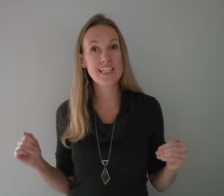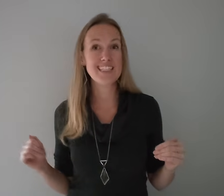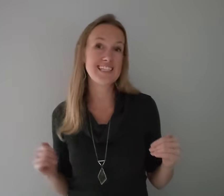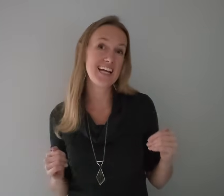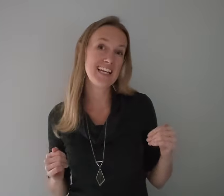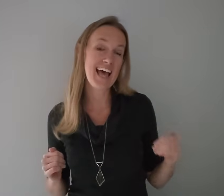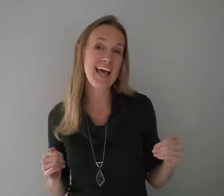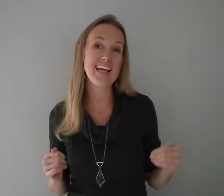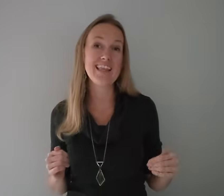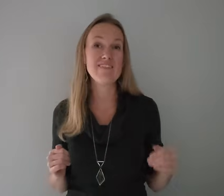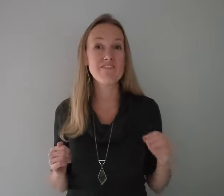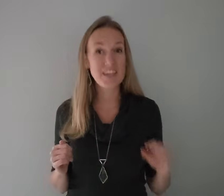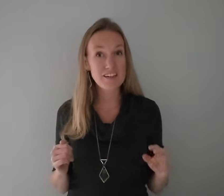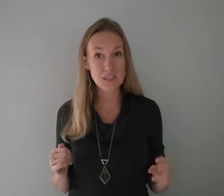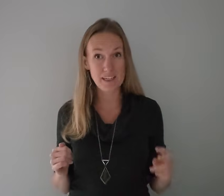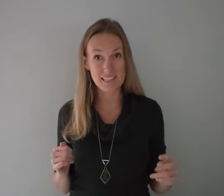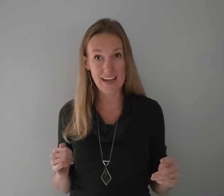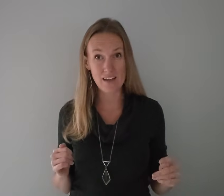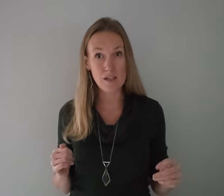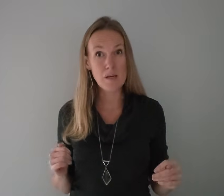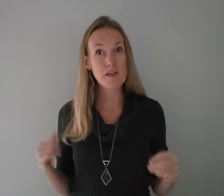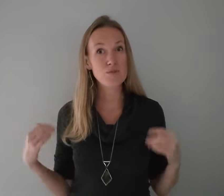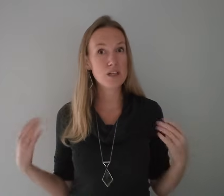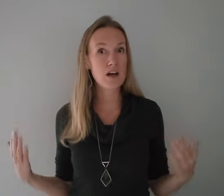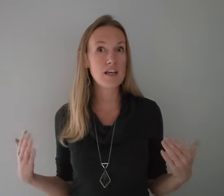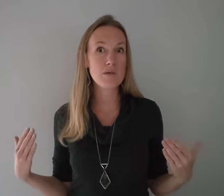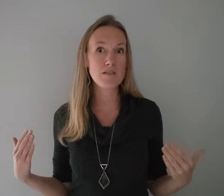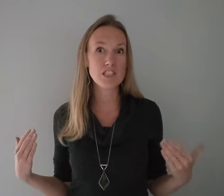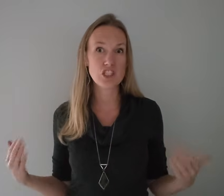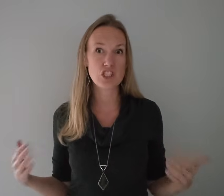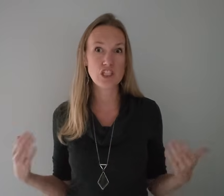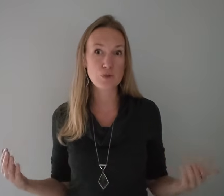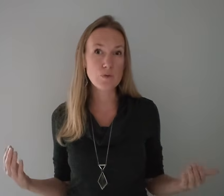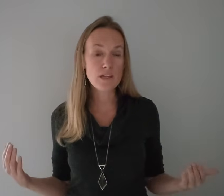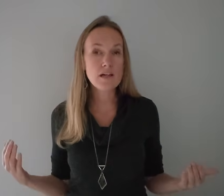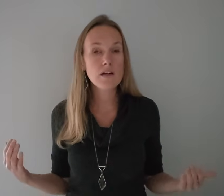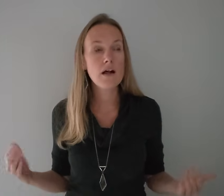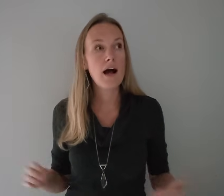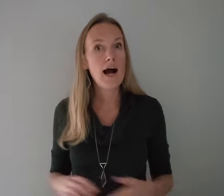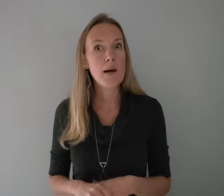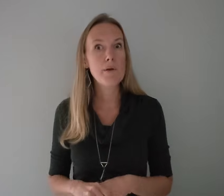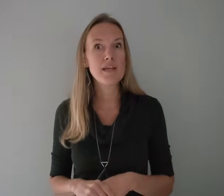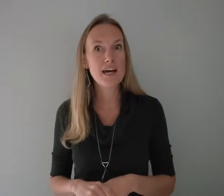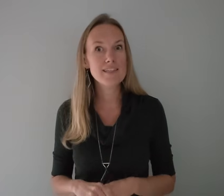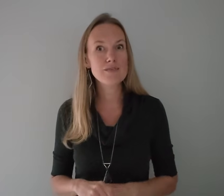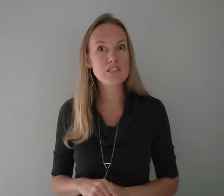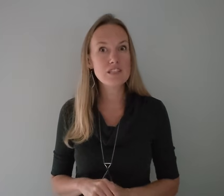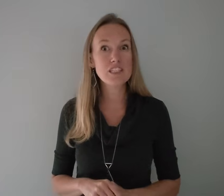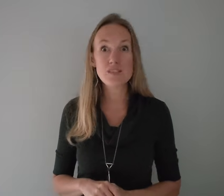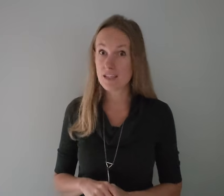to sign can and then finger spell tell, because we're talking about discerning truth here. But because we're doing it to a